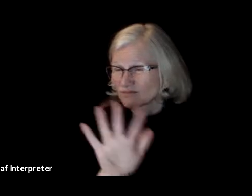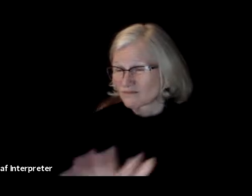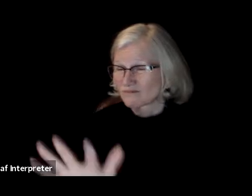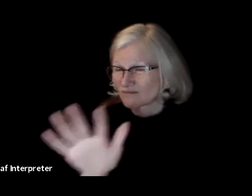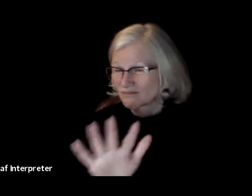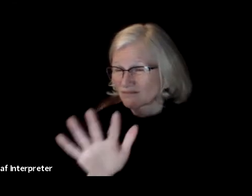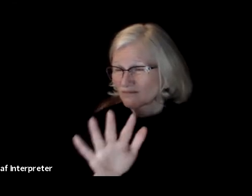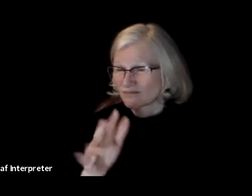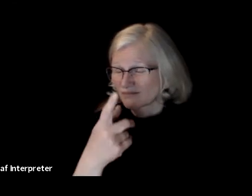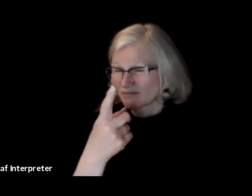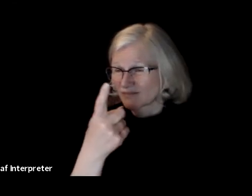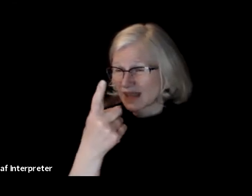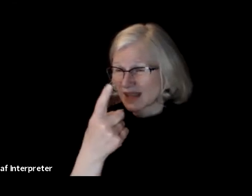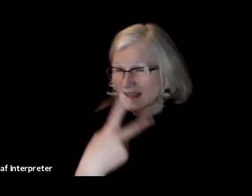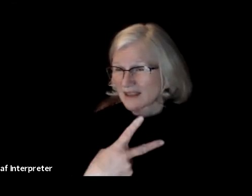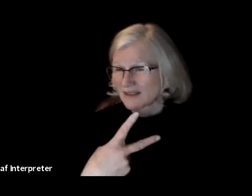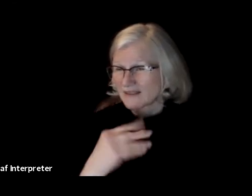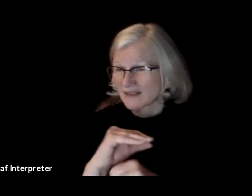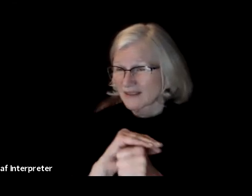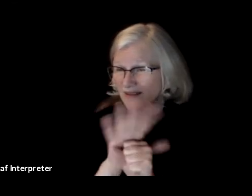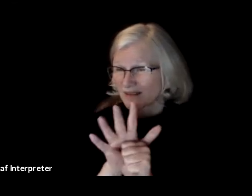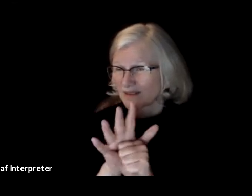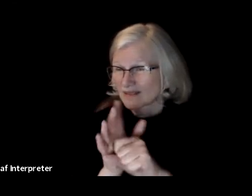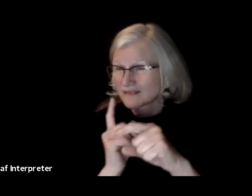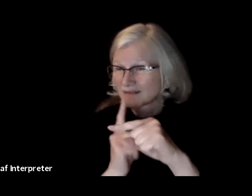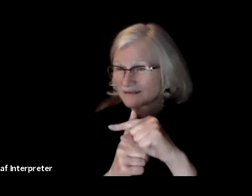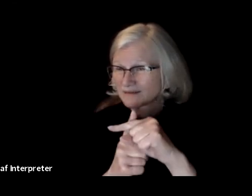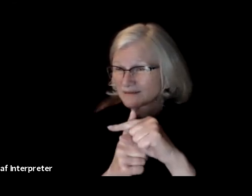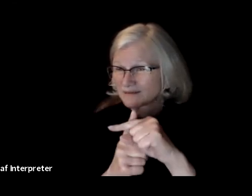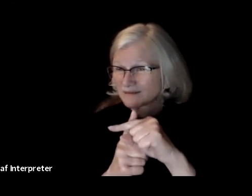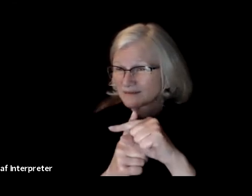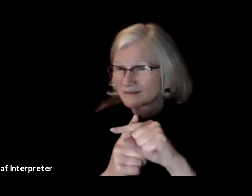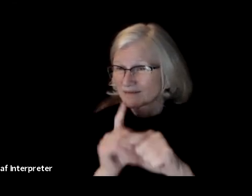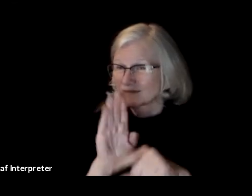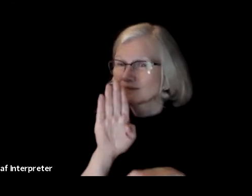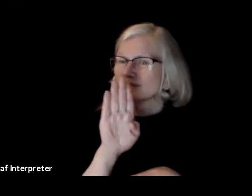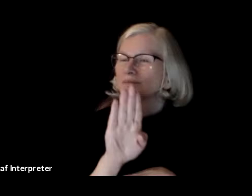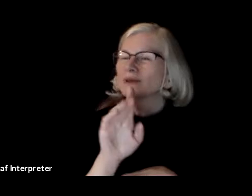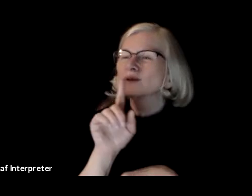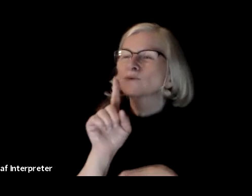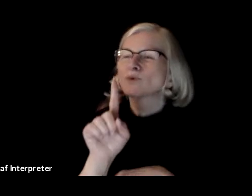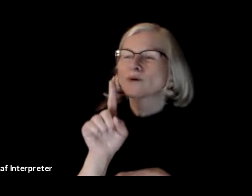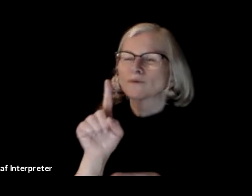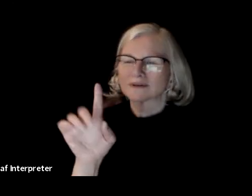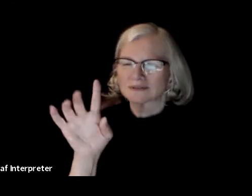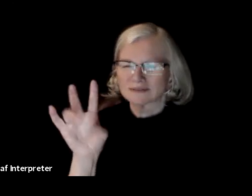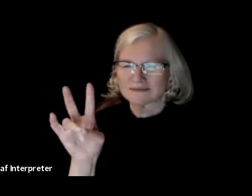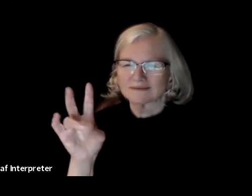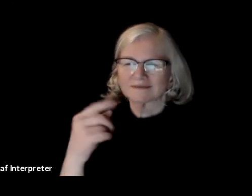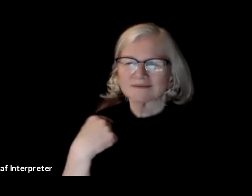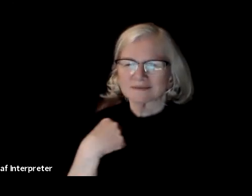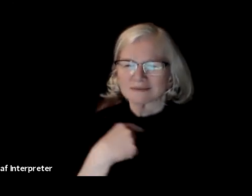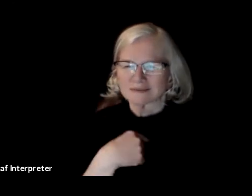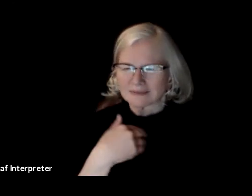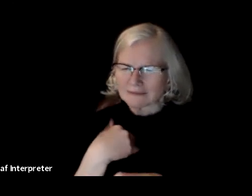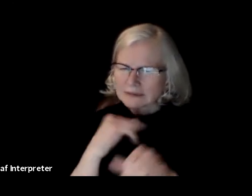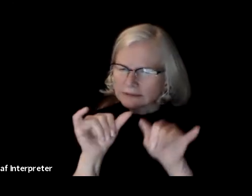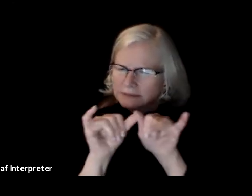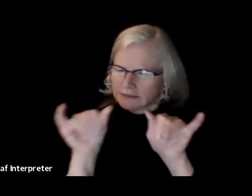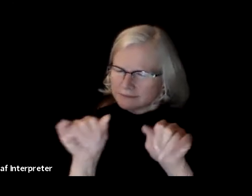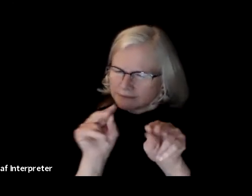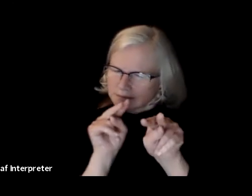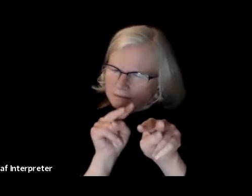due to B117 at this point. But we have a surveillance system for variants that is selecting